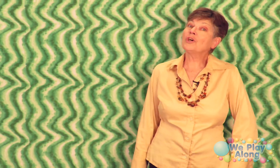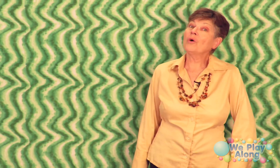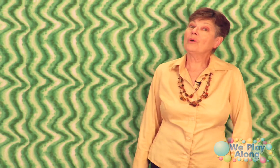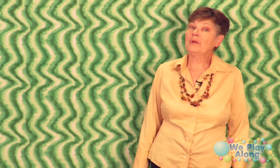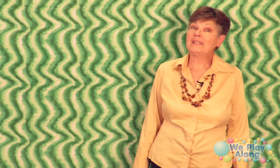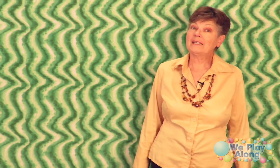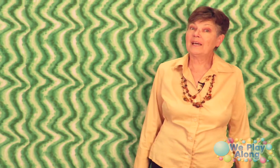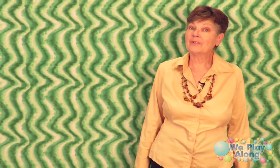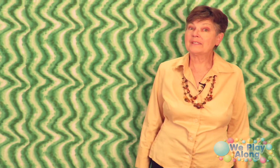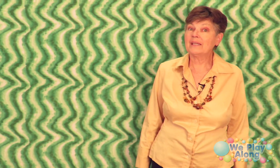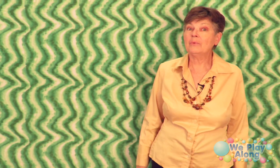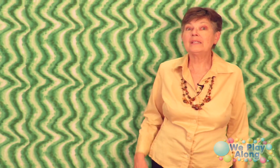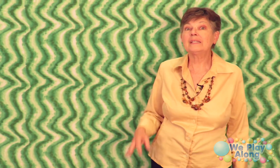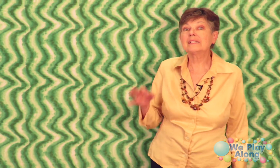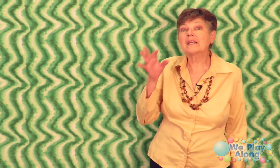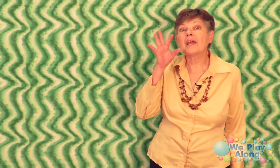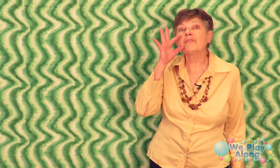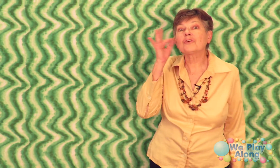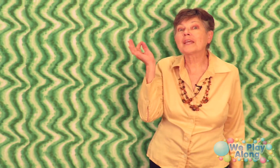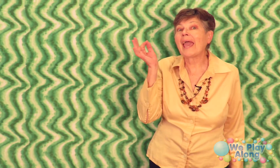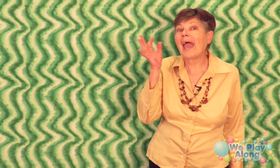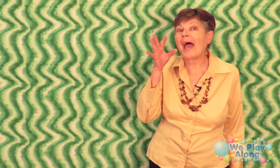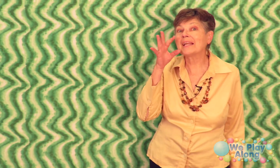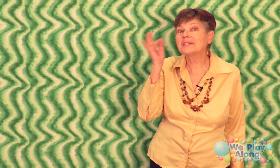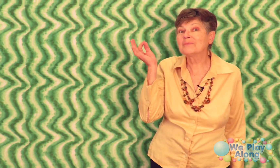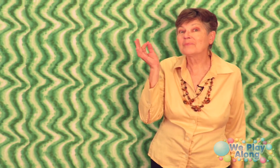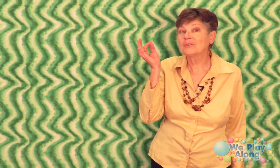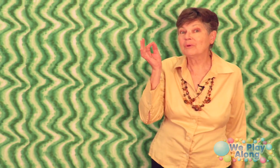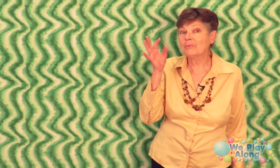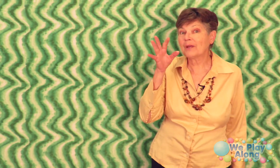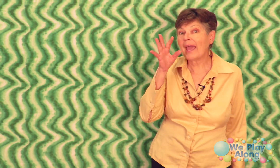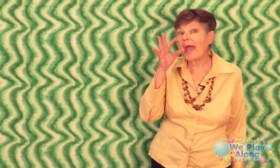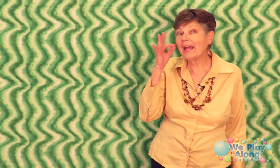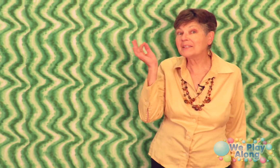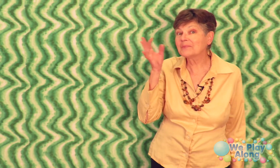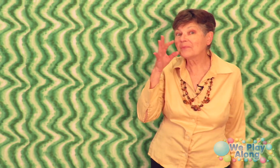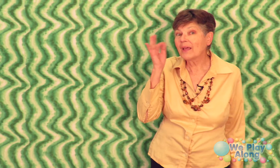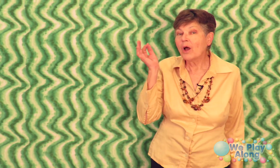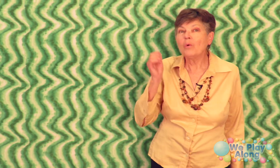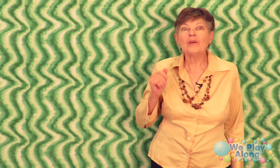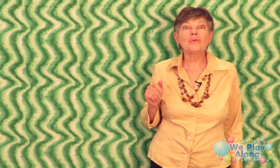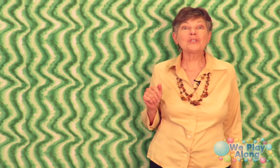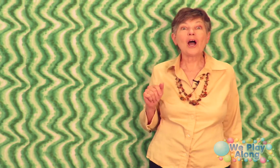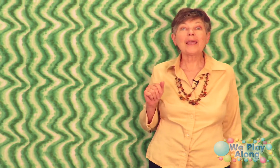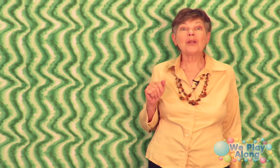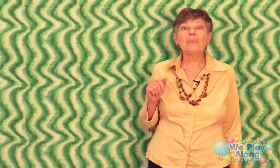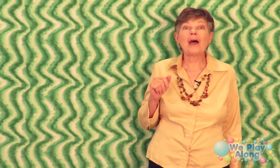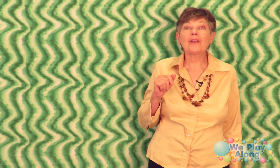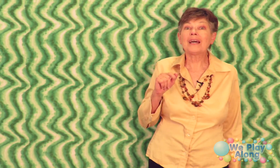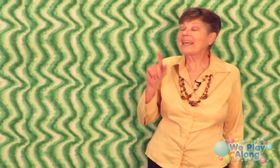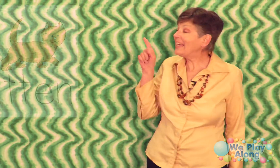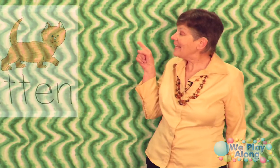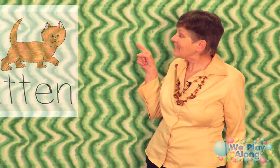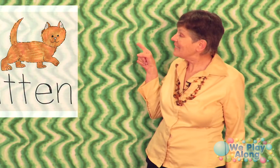Also, when we did letter C, we did the sign for cat. Remember cat? Well, if we're talking about a